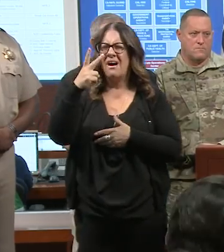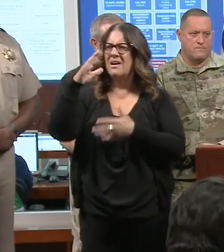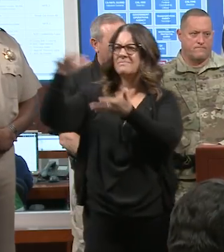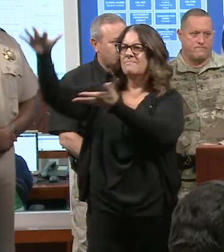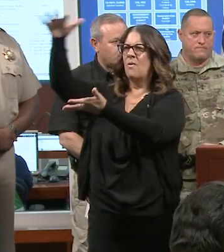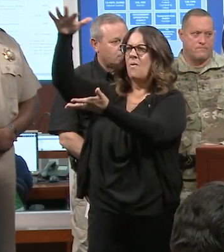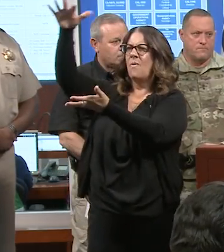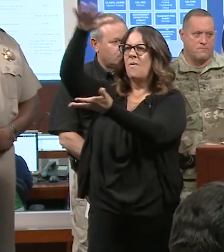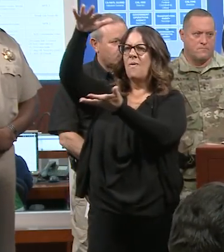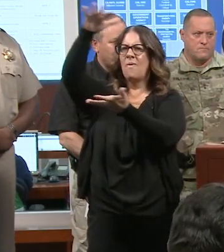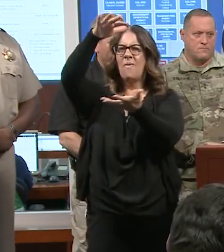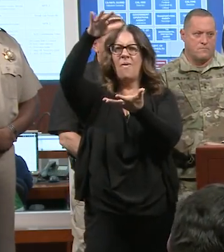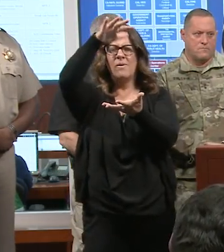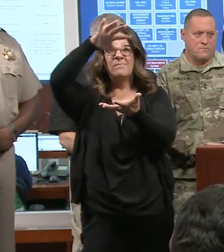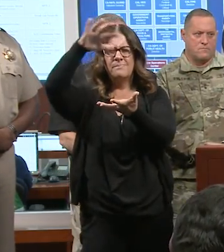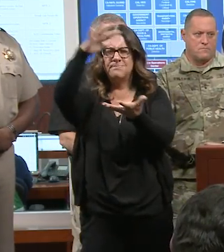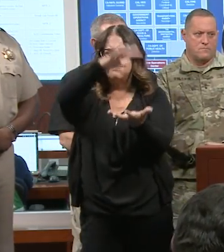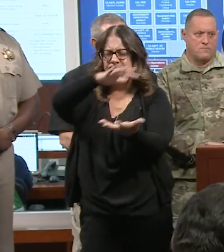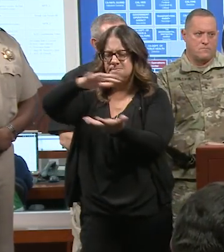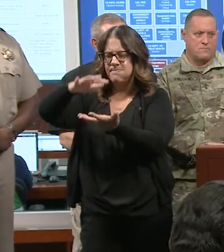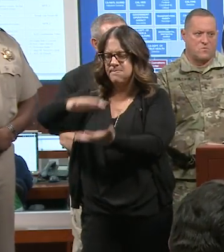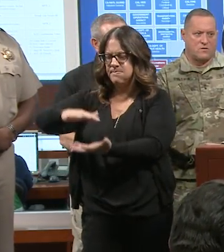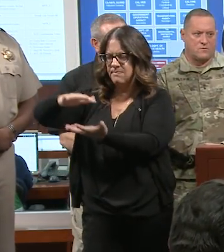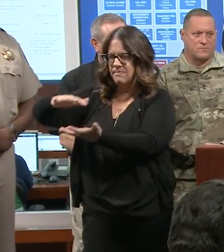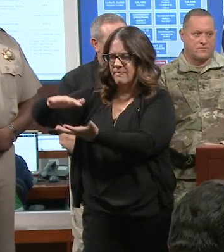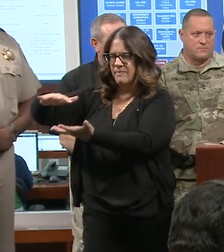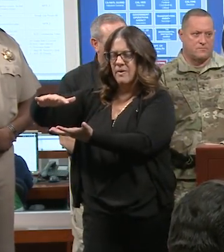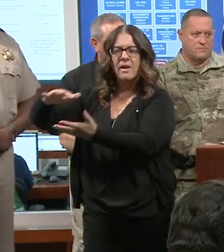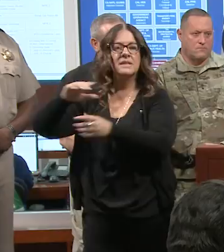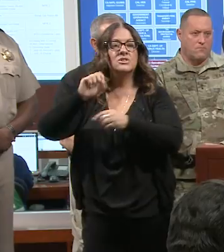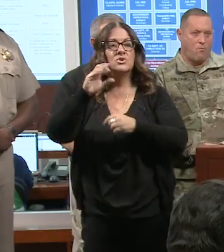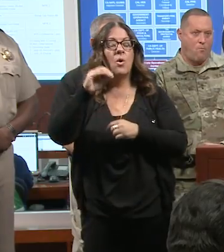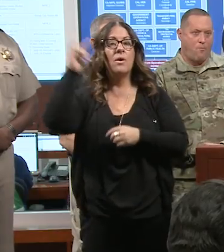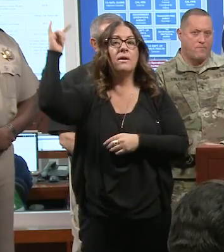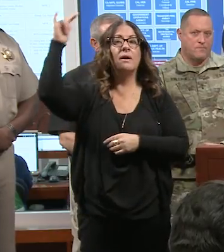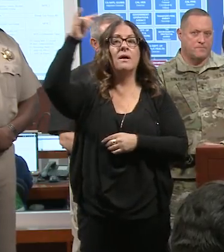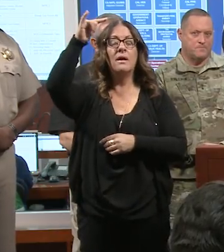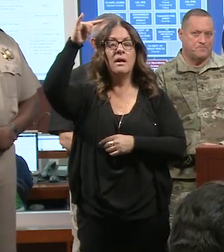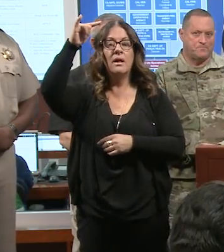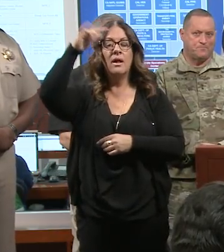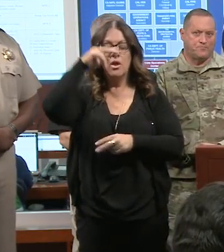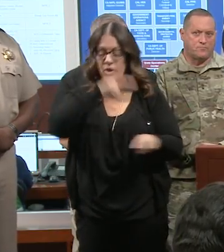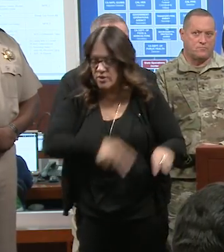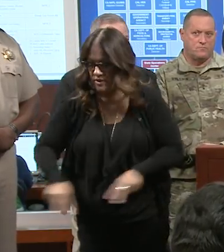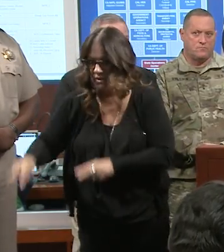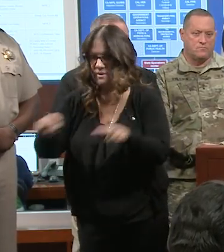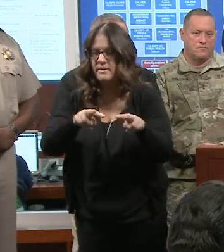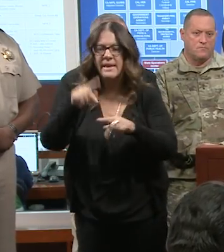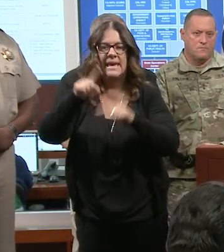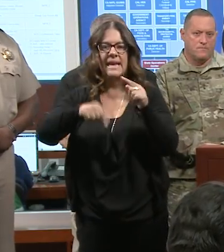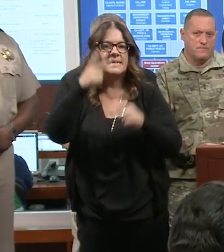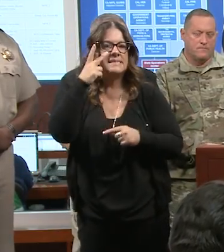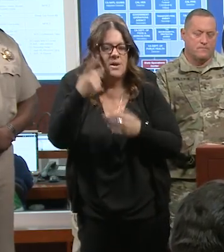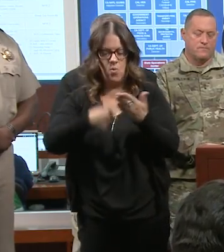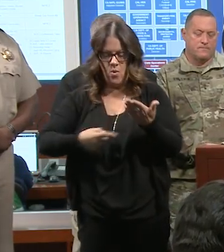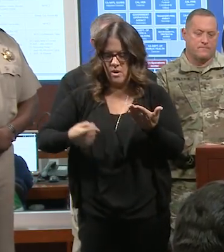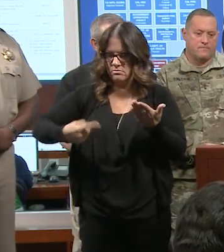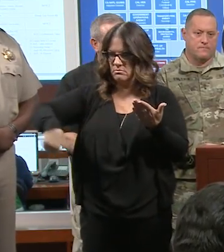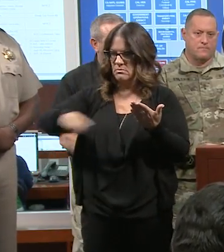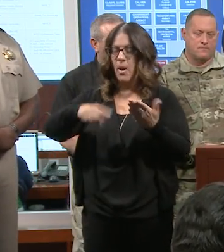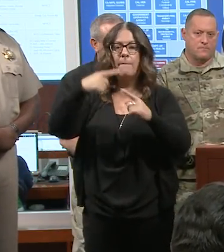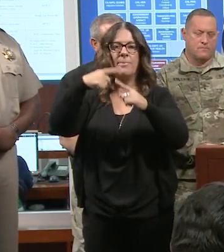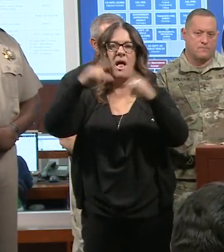inversion literally pushed down across the ground, and the aircraft could not only see, not see what was on the ground, they could not see each other